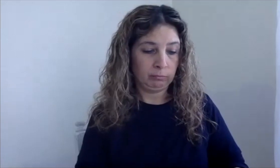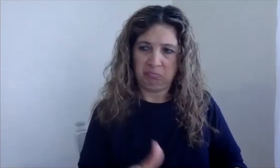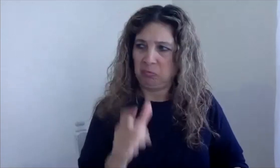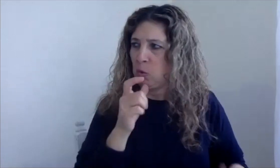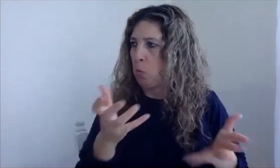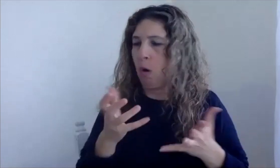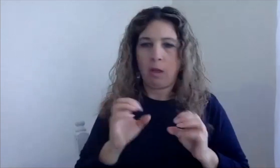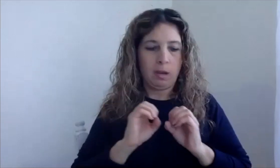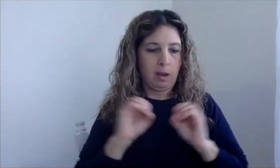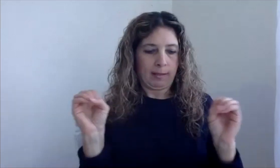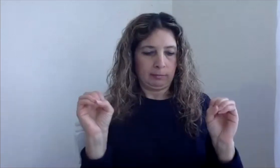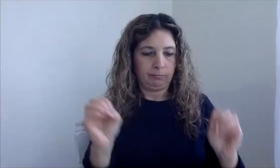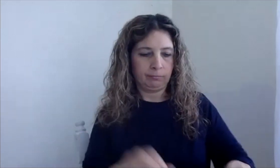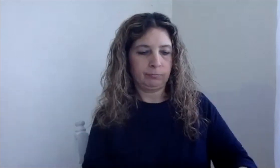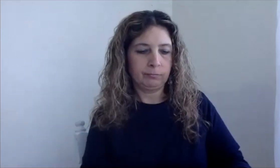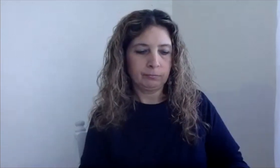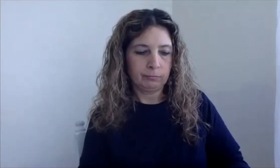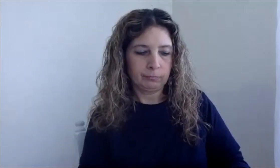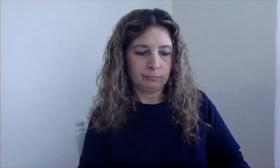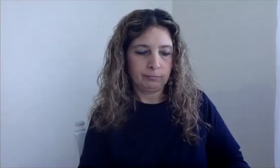Not the officers, not the board members.